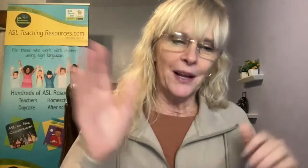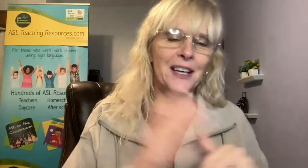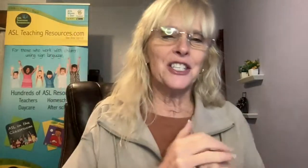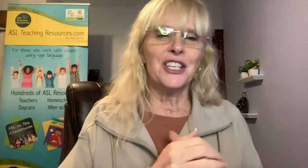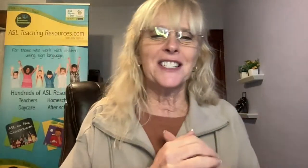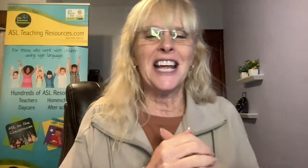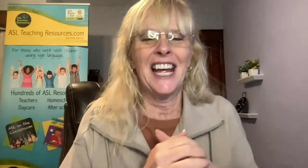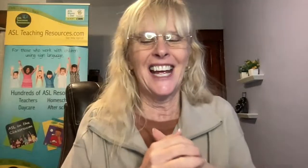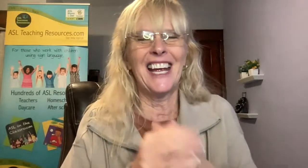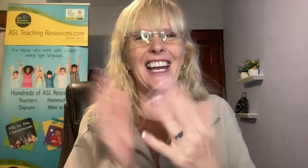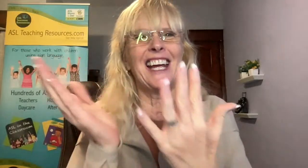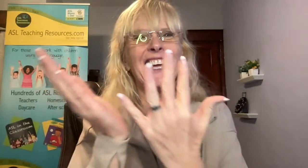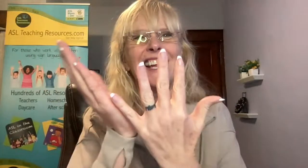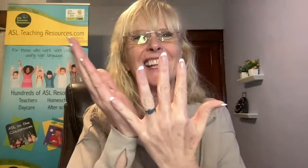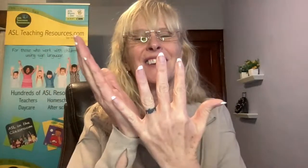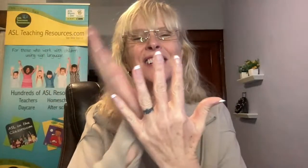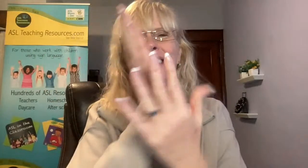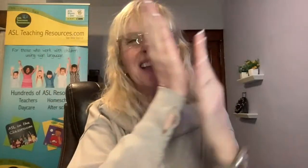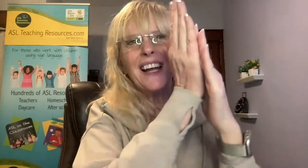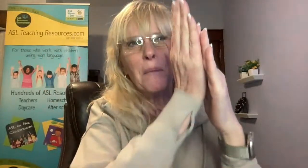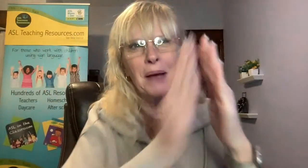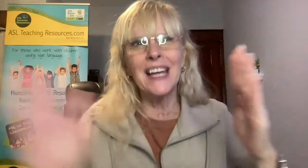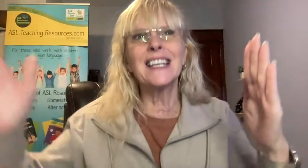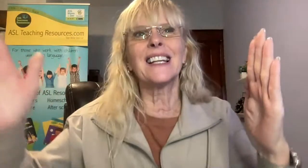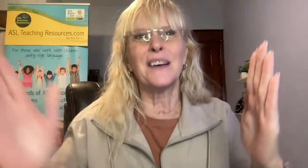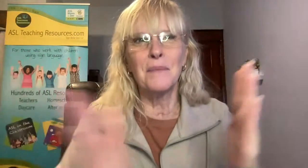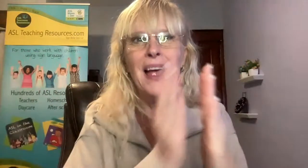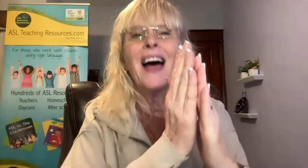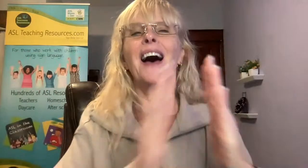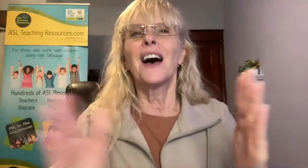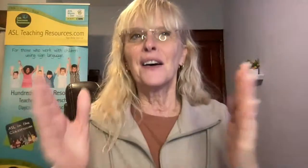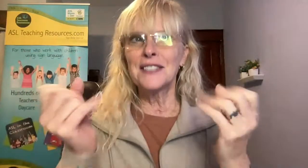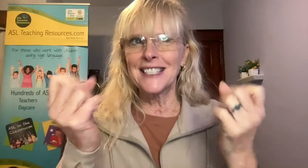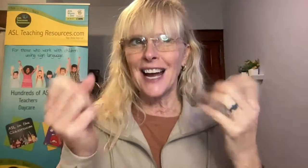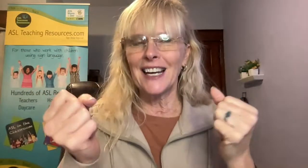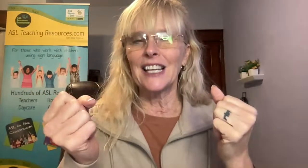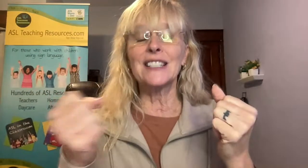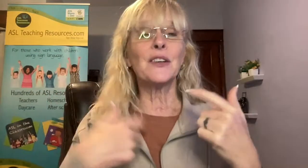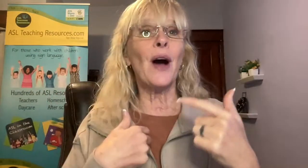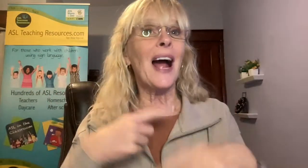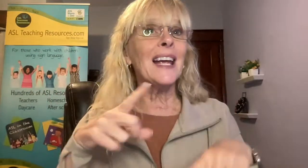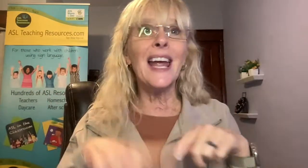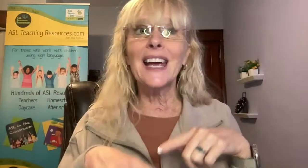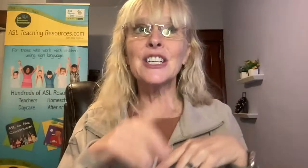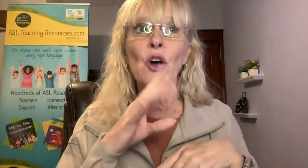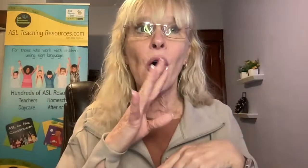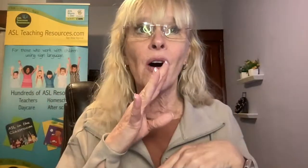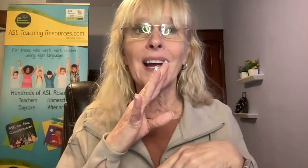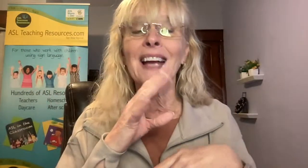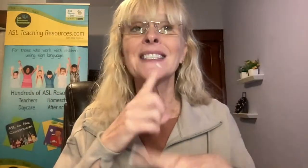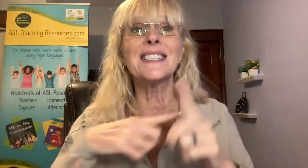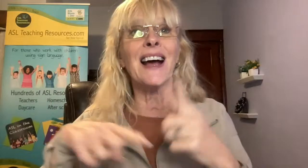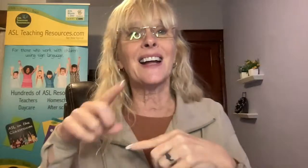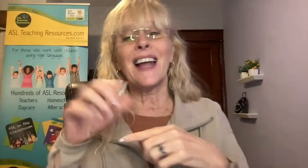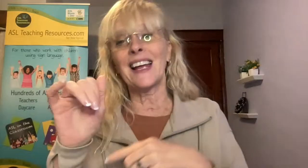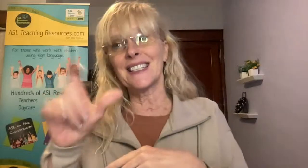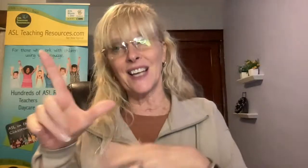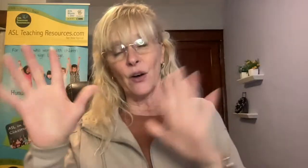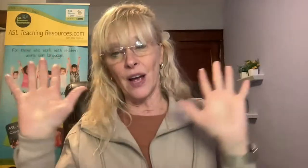It's just there is like a pendulum of signing. So I can't talk and sign ASL at